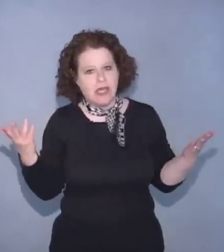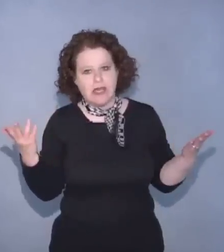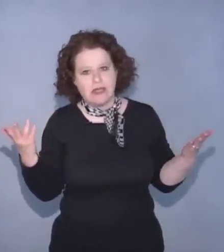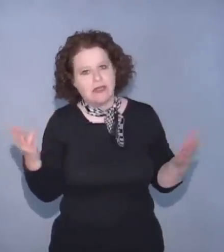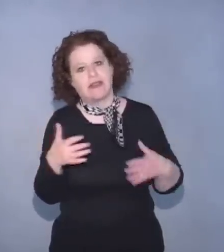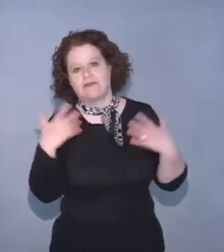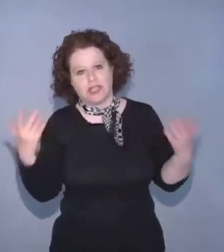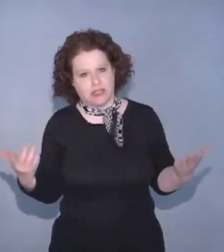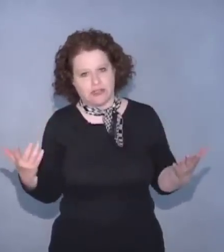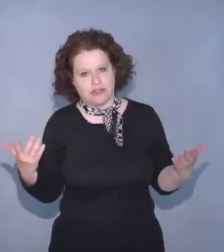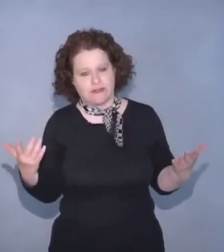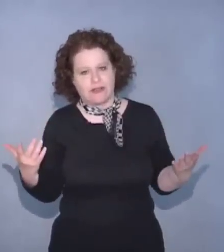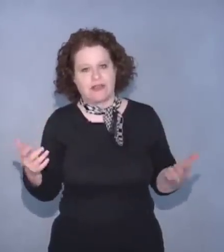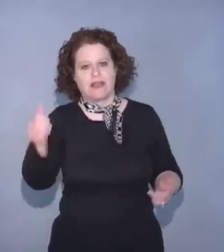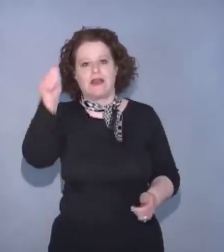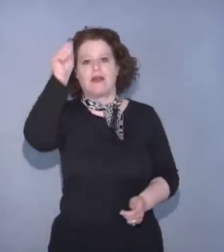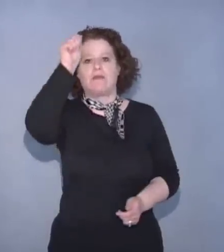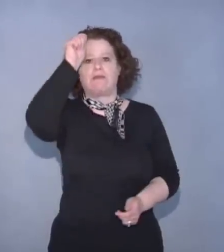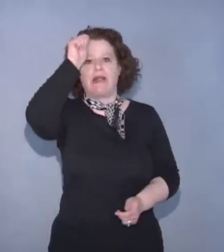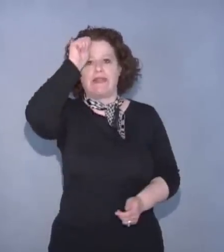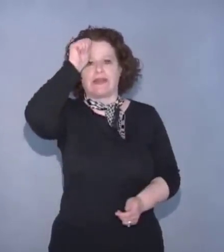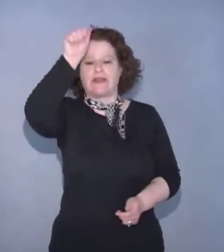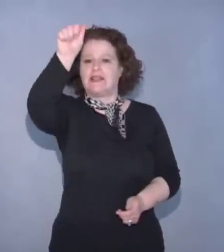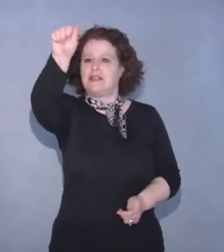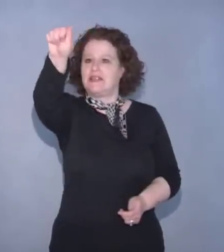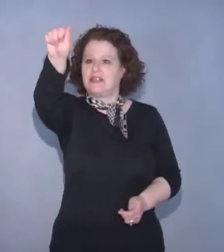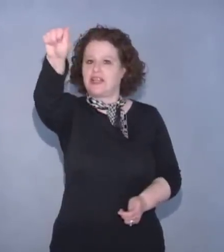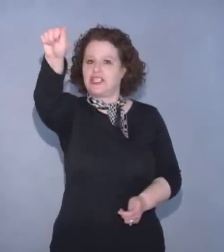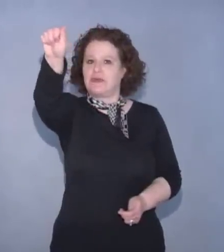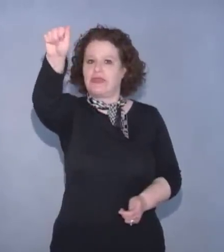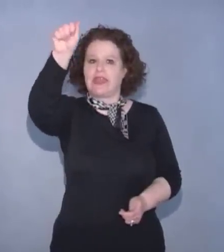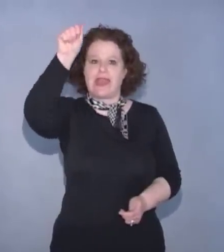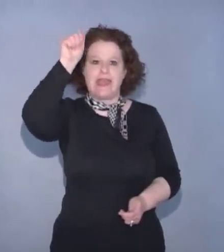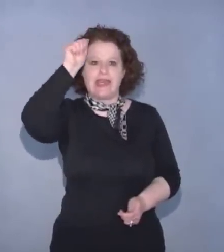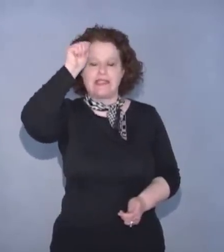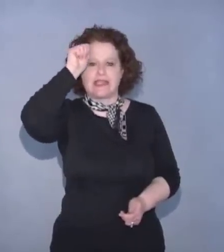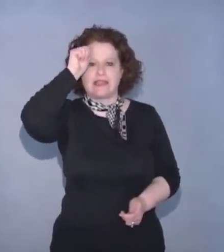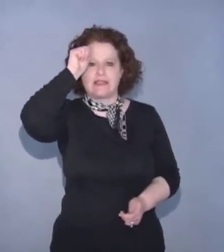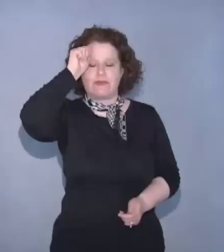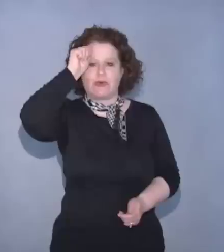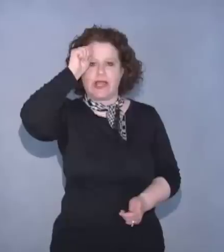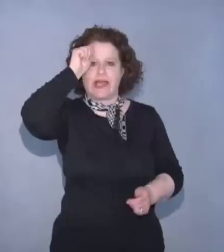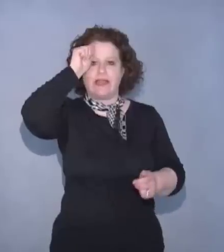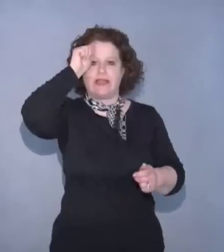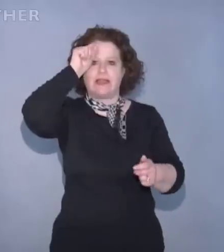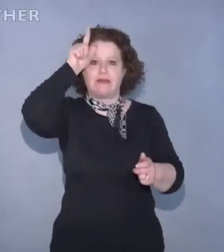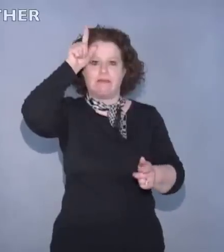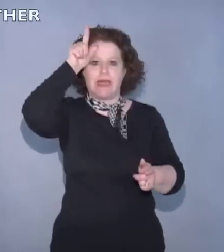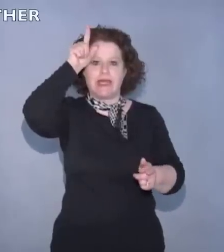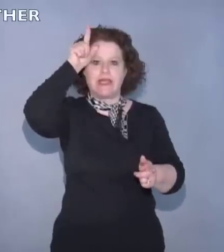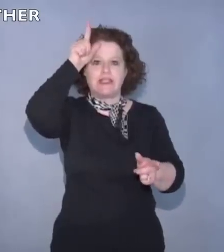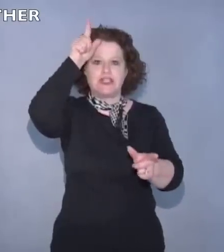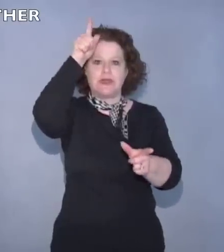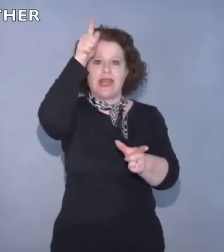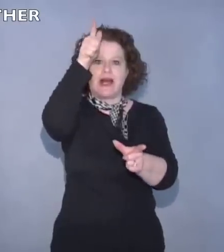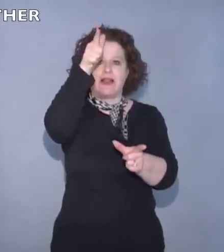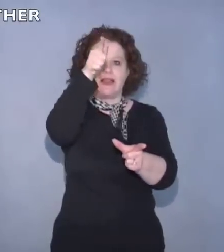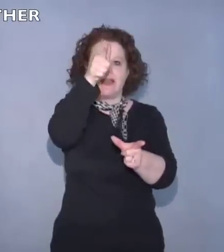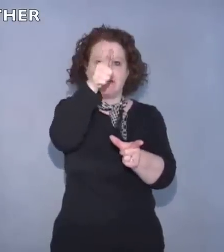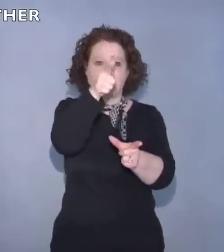again, they've changed. Brother, touching with the A hand against the forehead, making it into an L, and